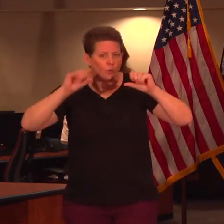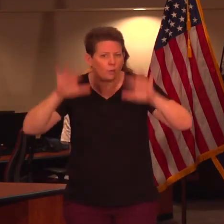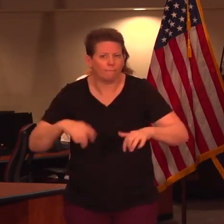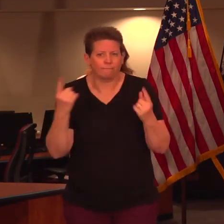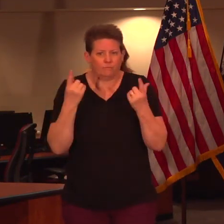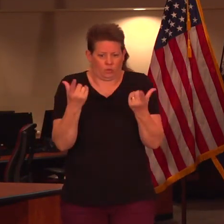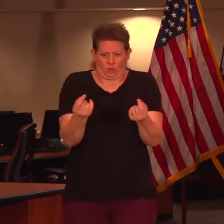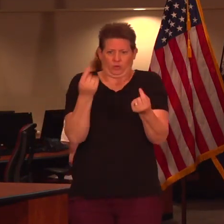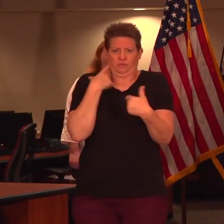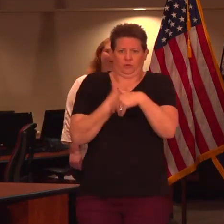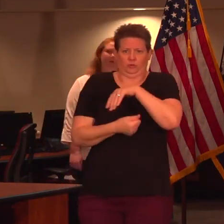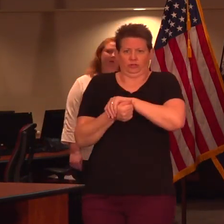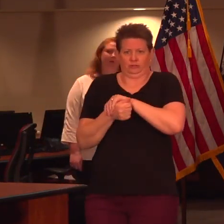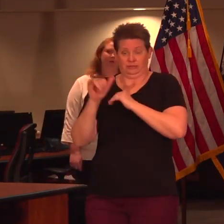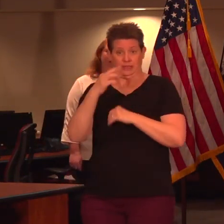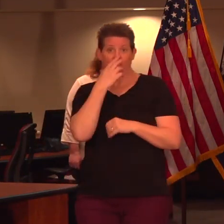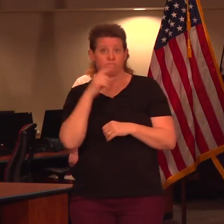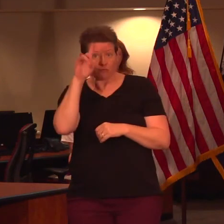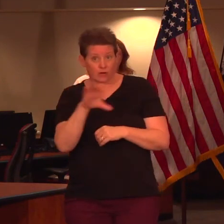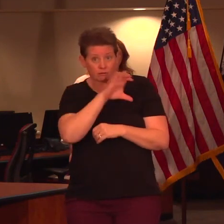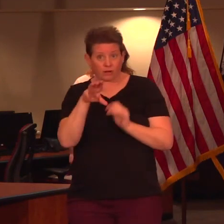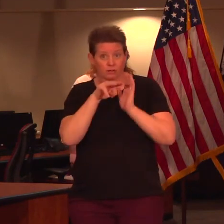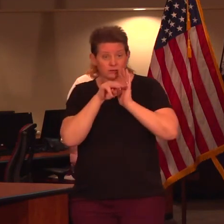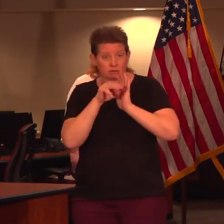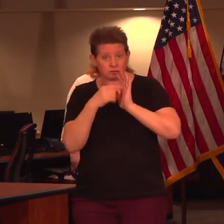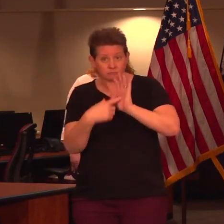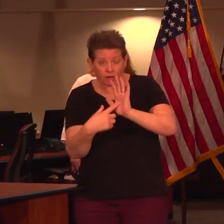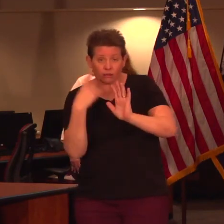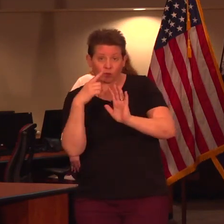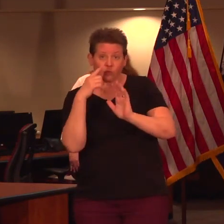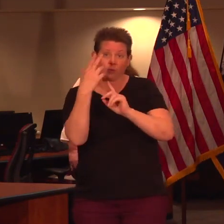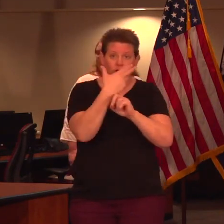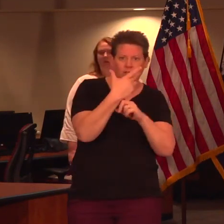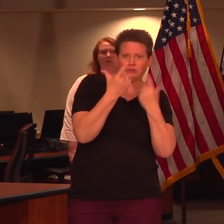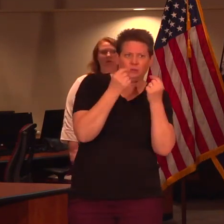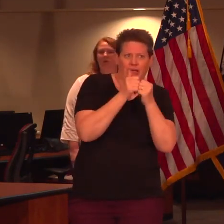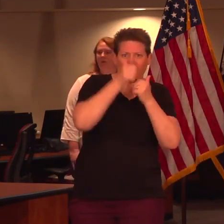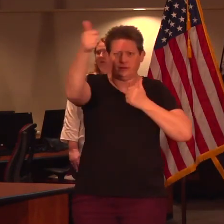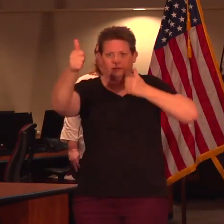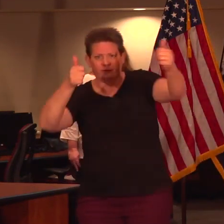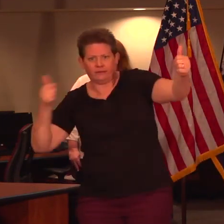of sheltering? Was that Red Cross model in terms of putting people in hotels, or how do we separate people out?